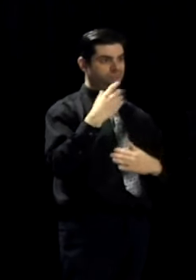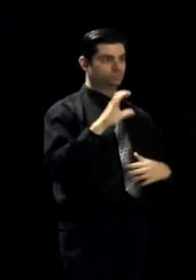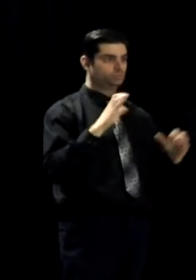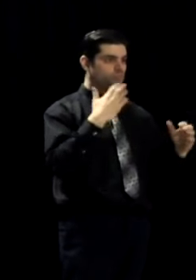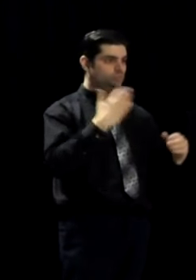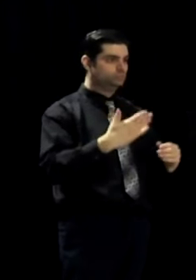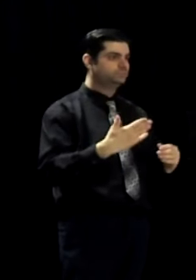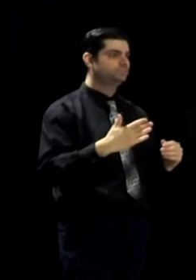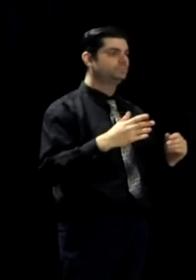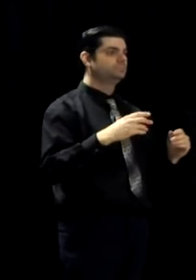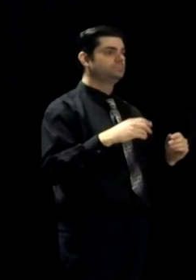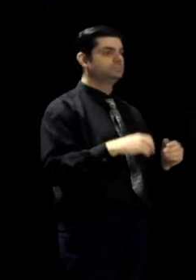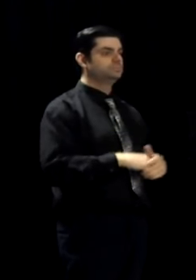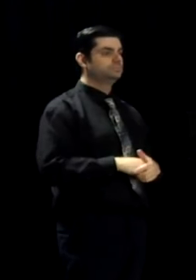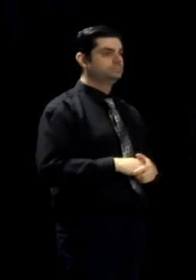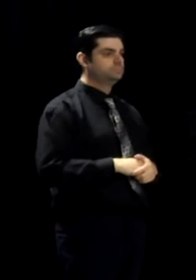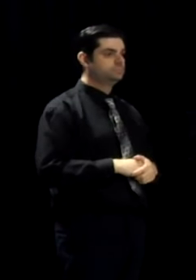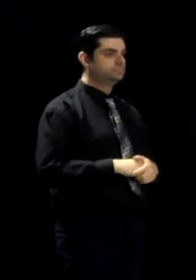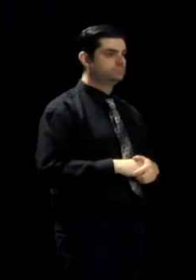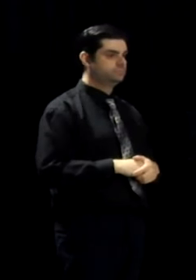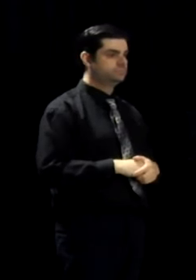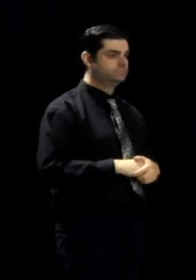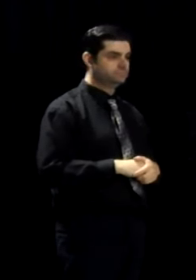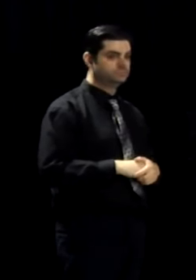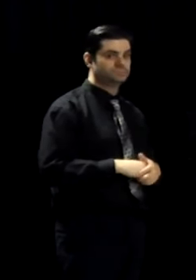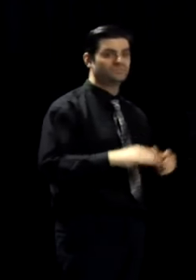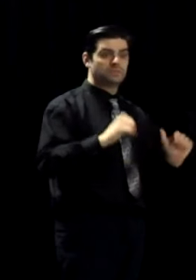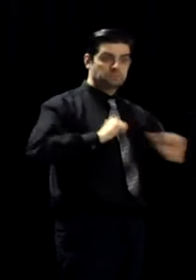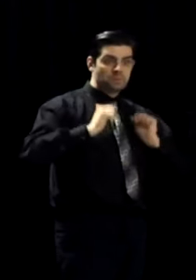you're doing it completely random, then I think the percentage will drop down.